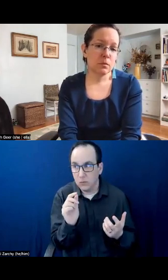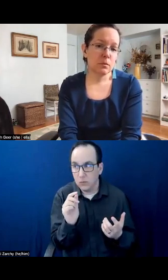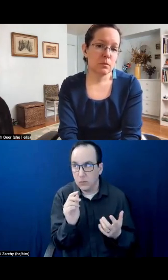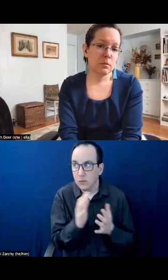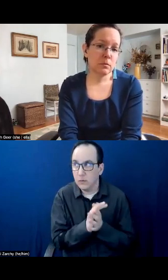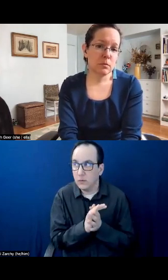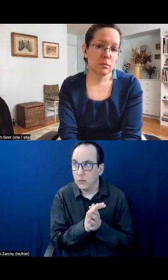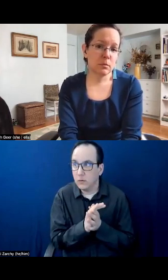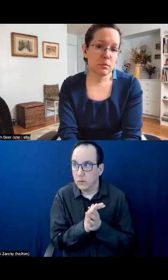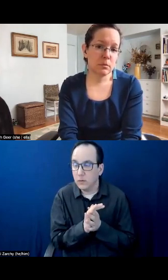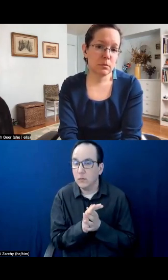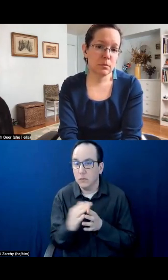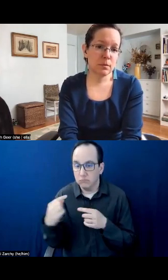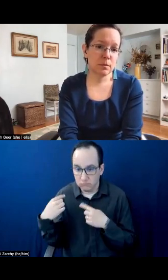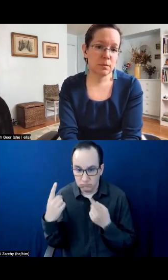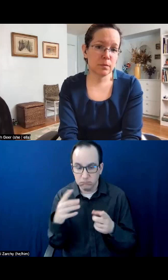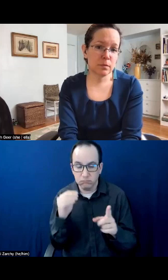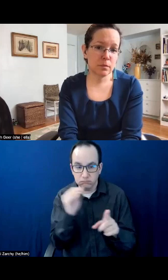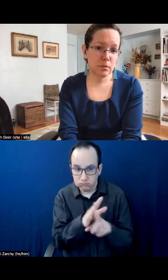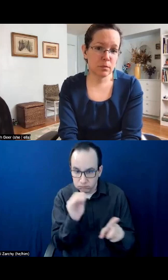child who